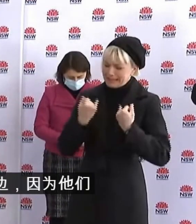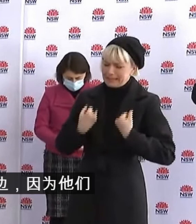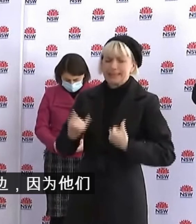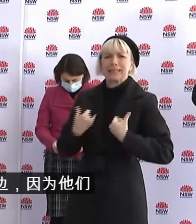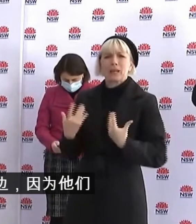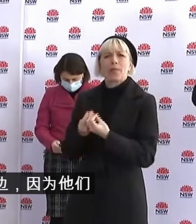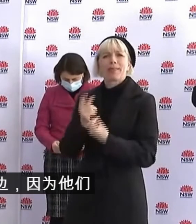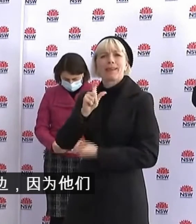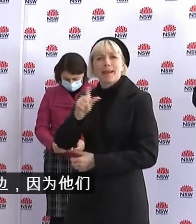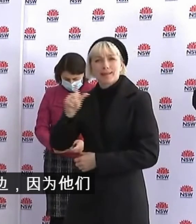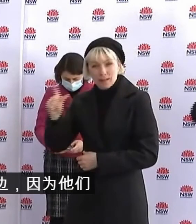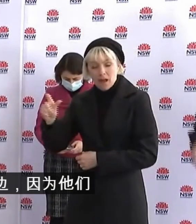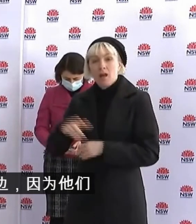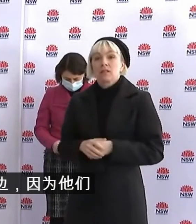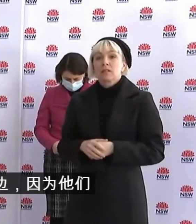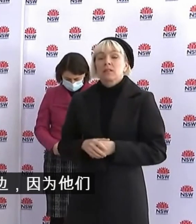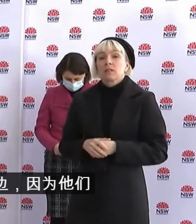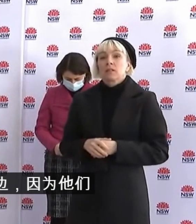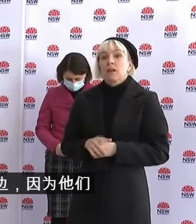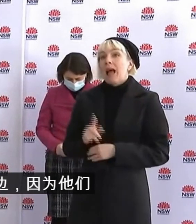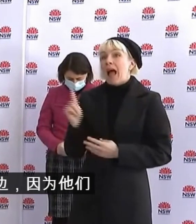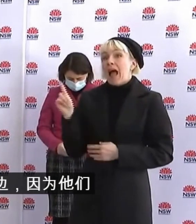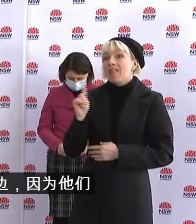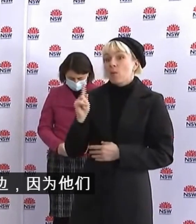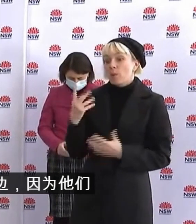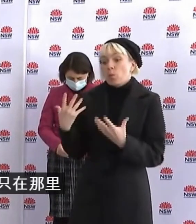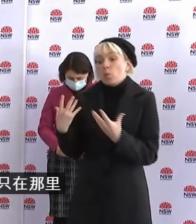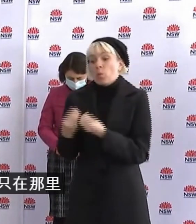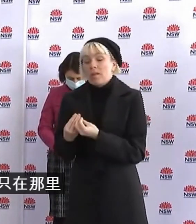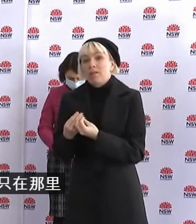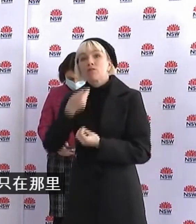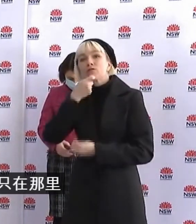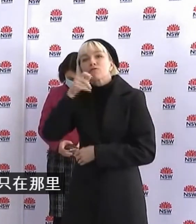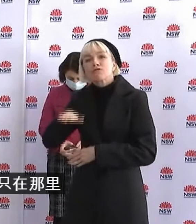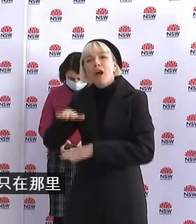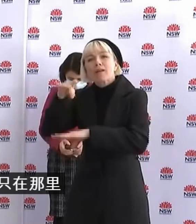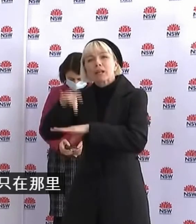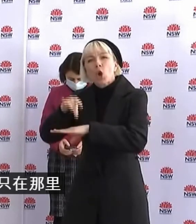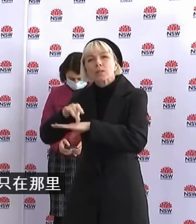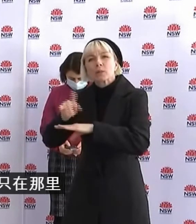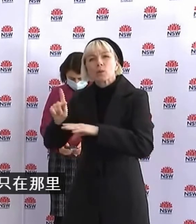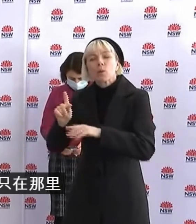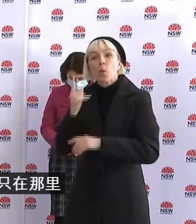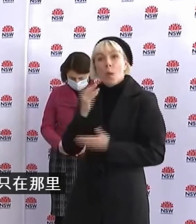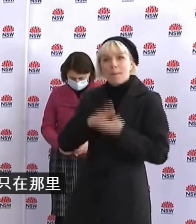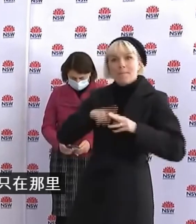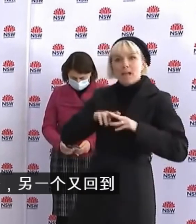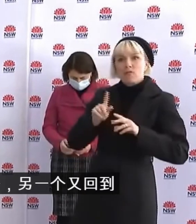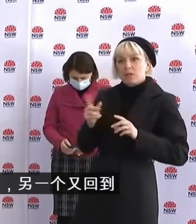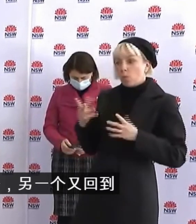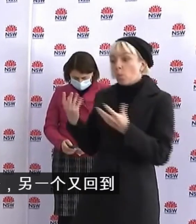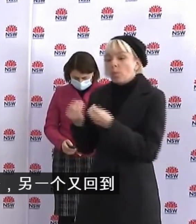spend 24-hour shifts by their child's bedside because they're not both allowed to be in there at once, and they have to only be